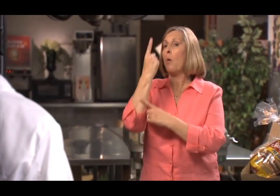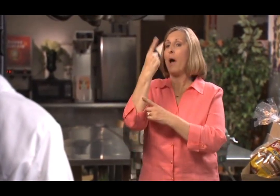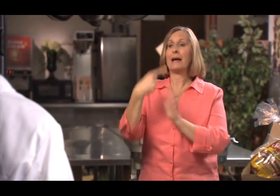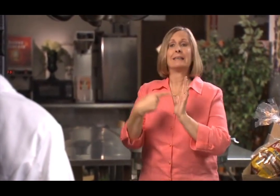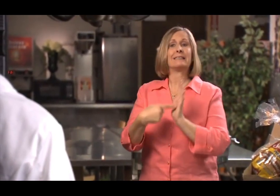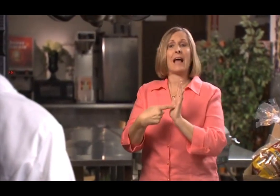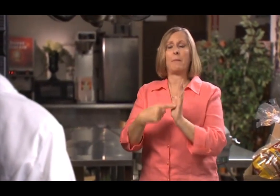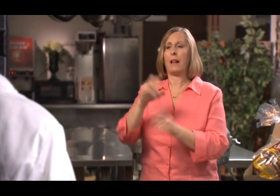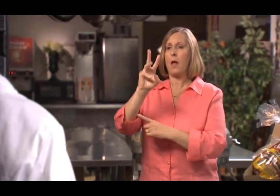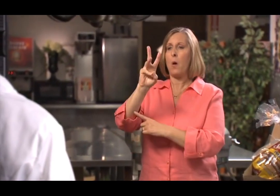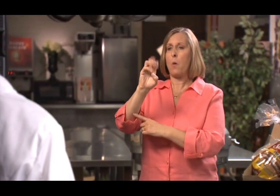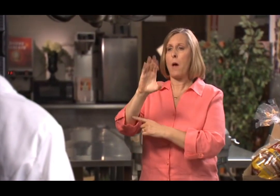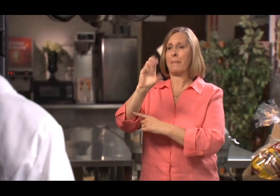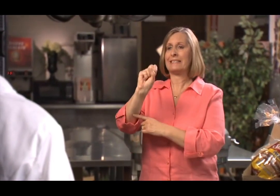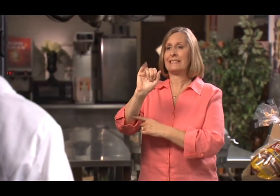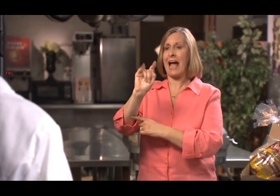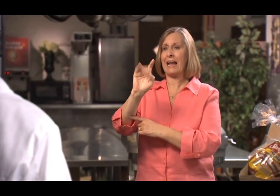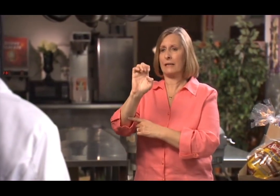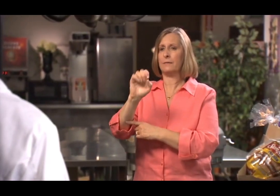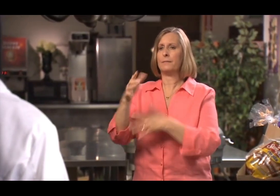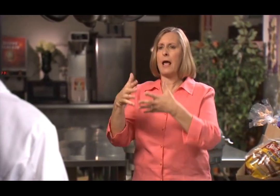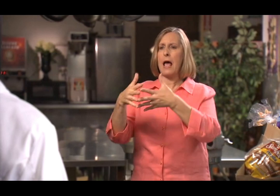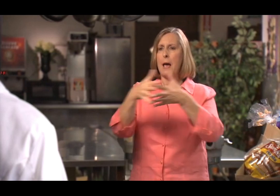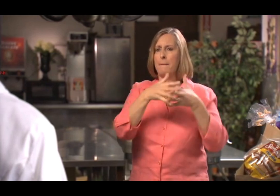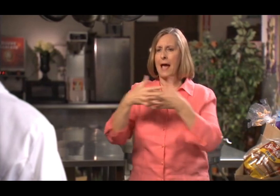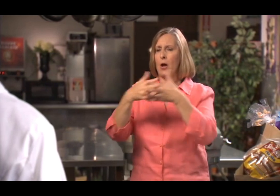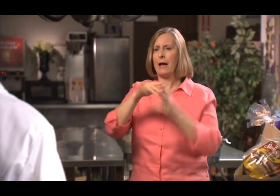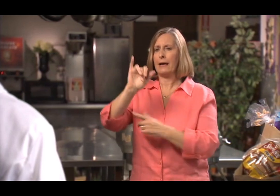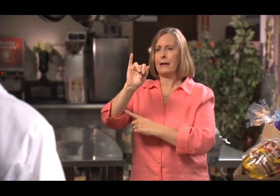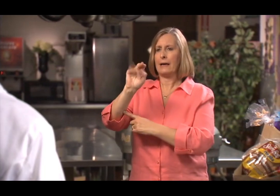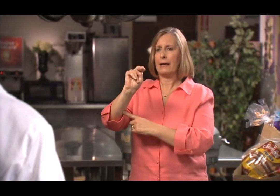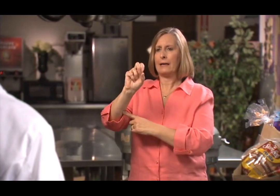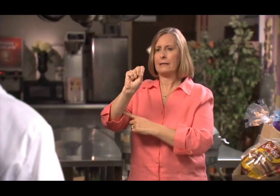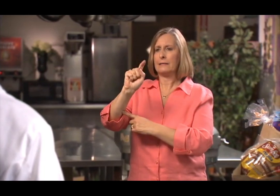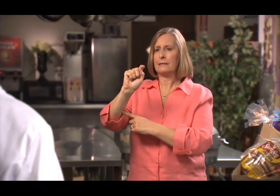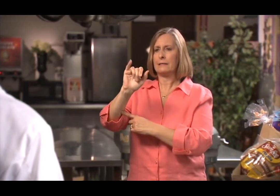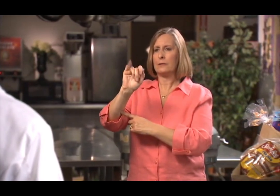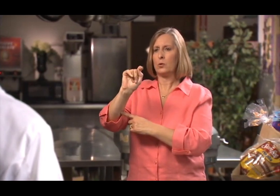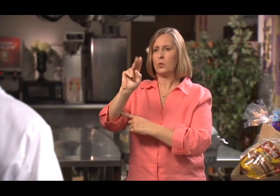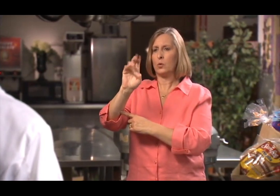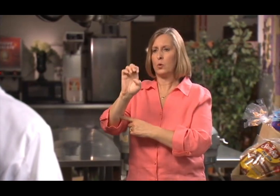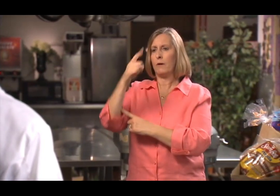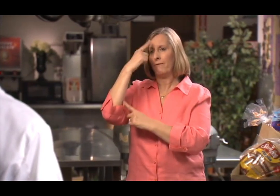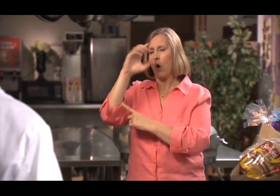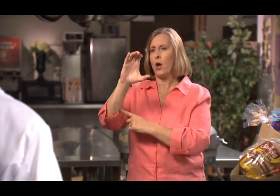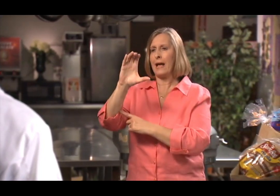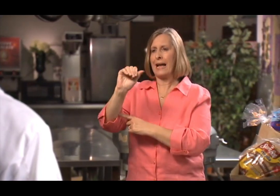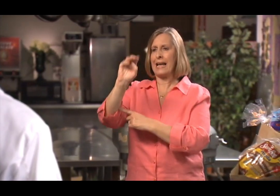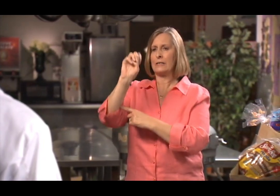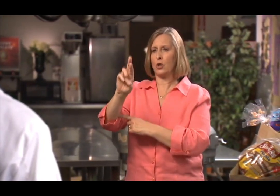The American Institute for Cancer Research's AICR website is one example.